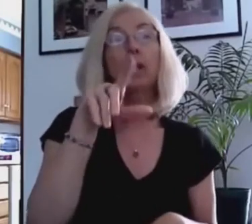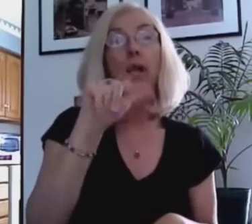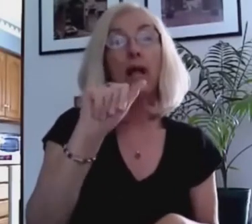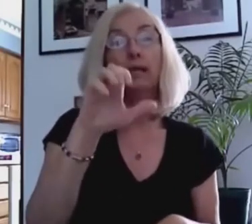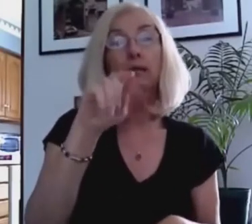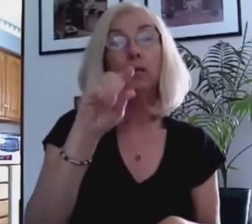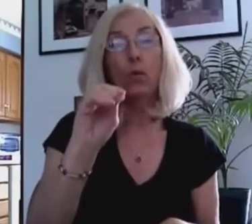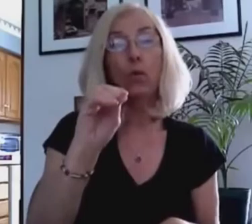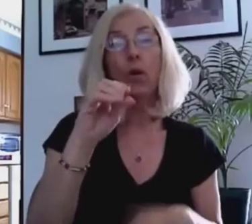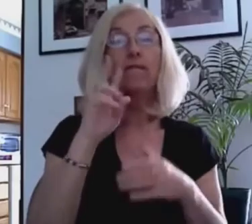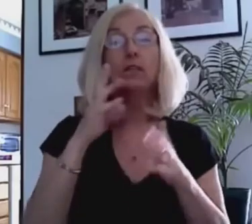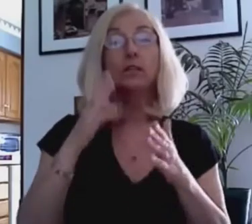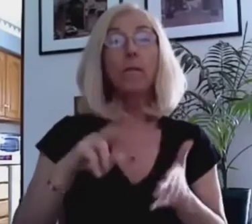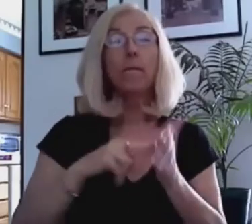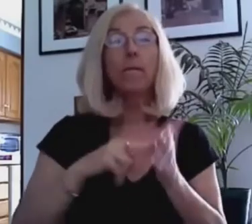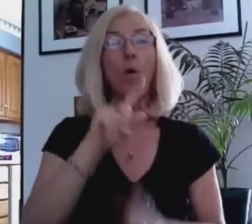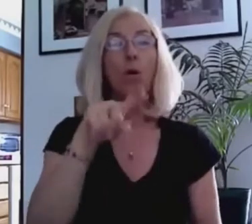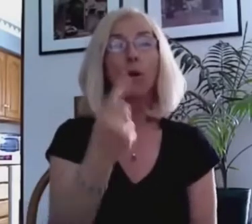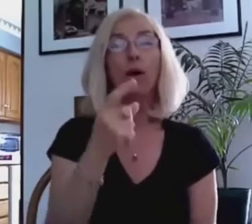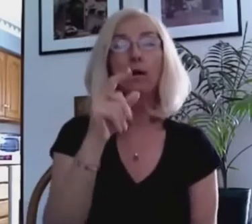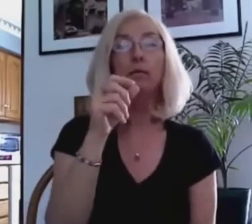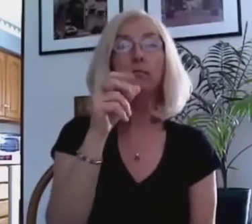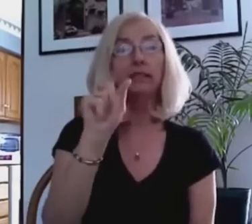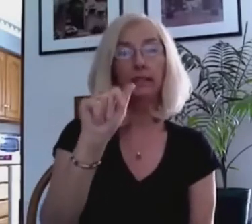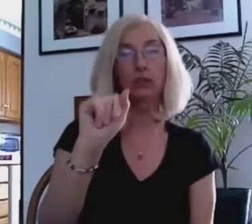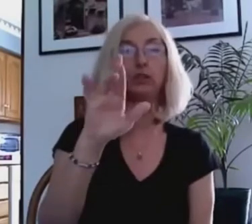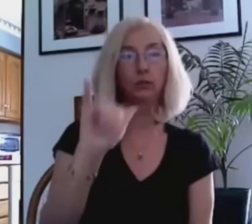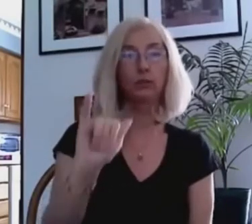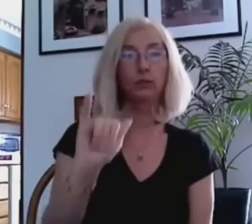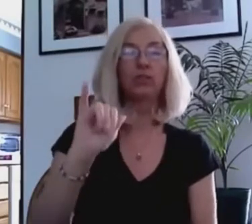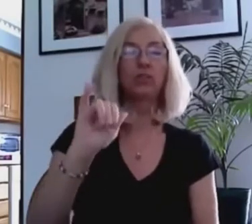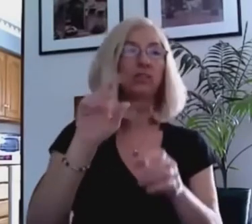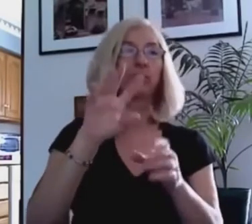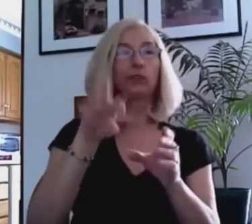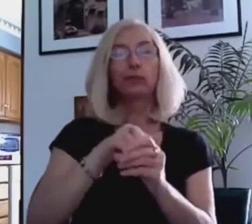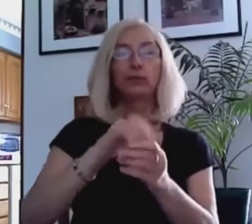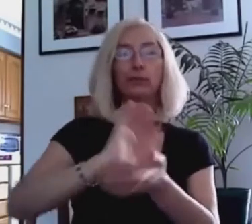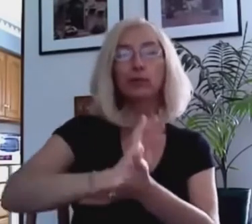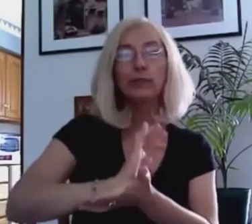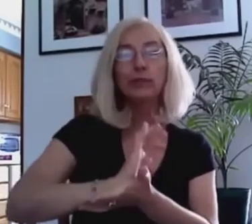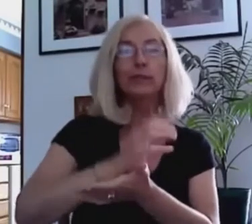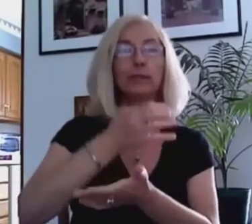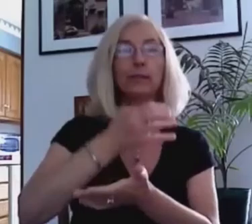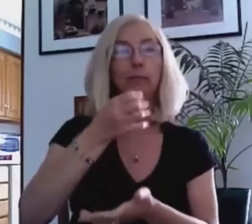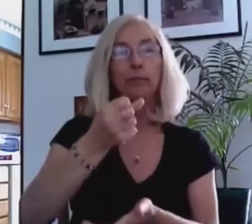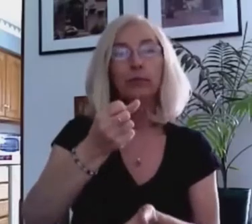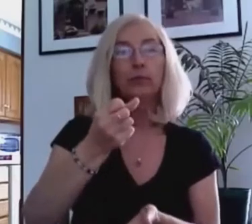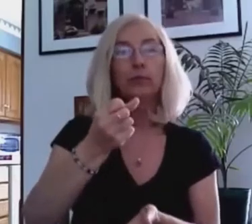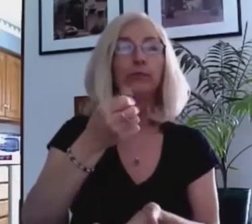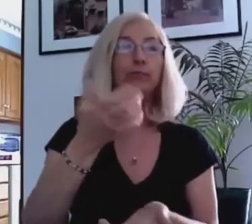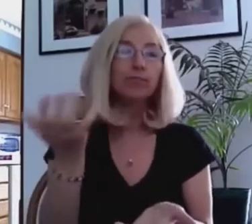you don't eat any sort, you can eat dairy products, but not any sort of meat from an animal.